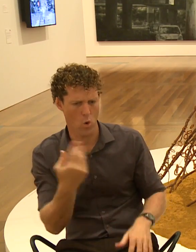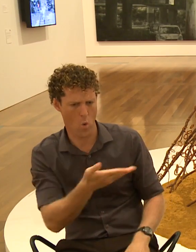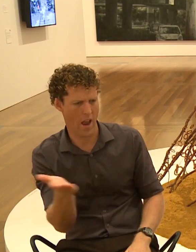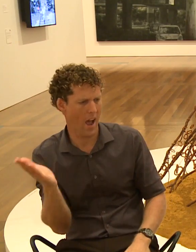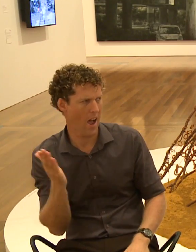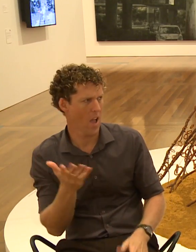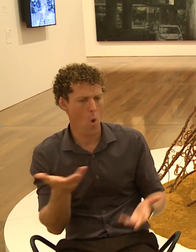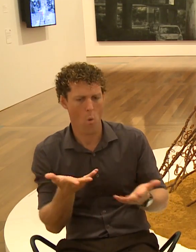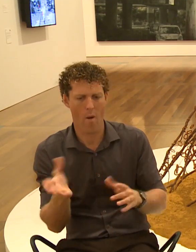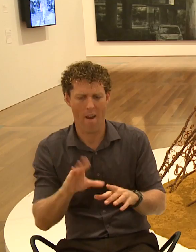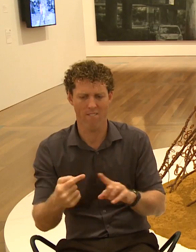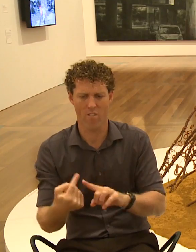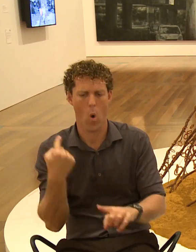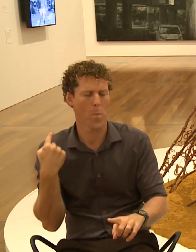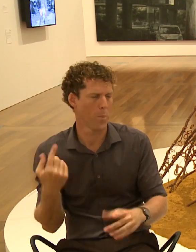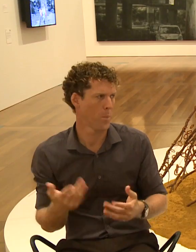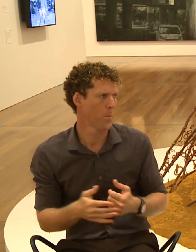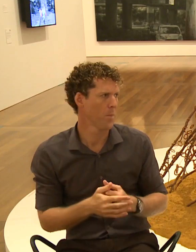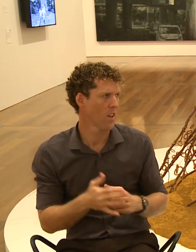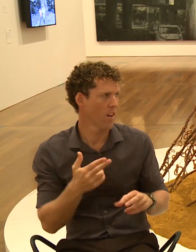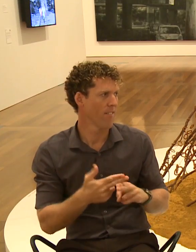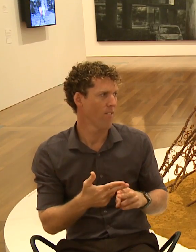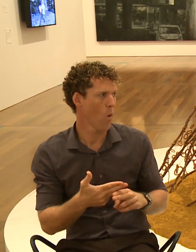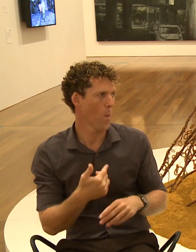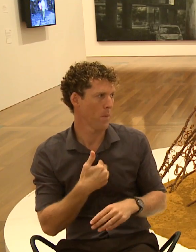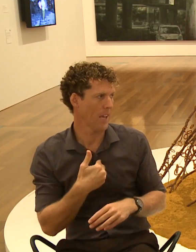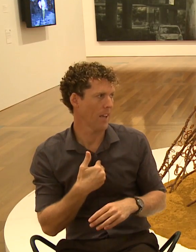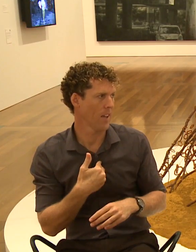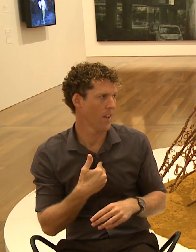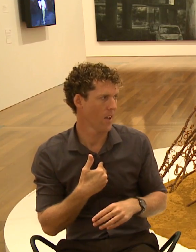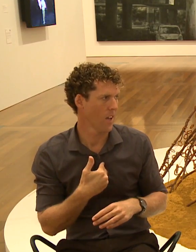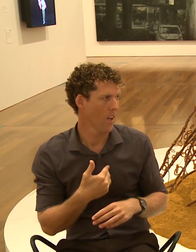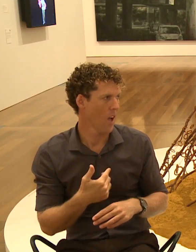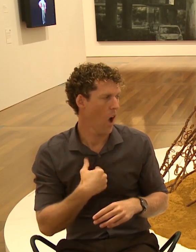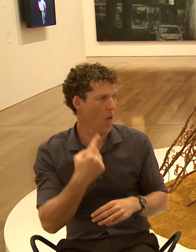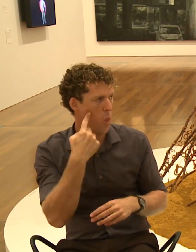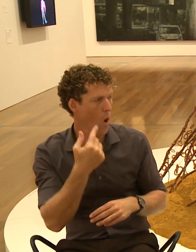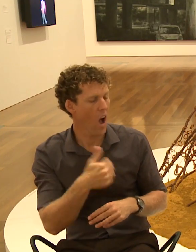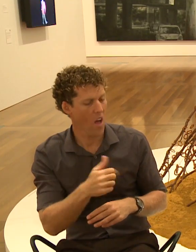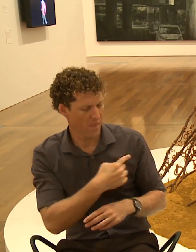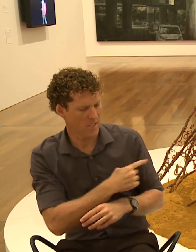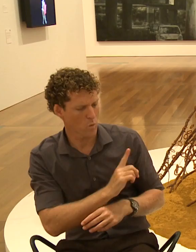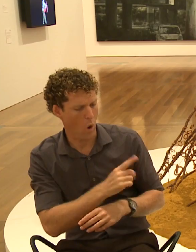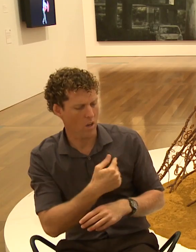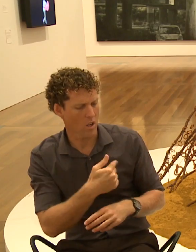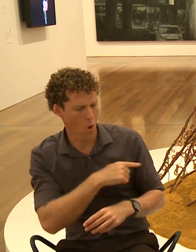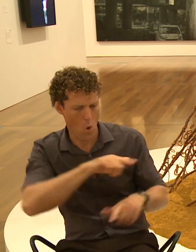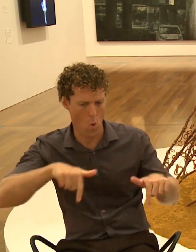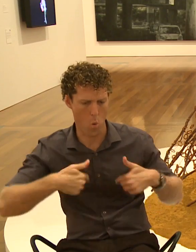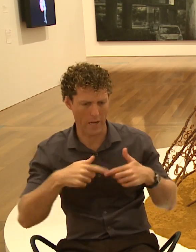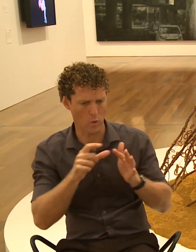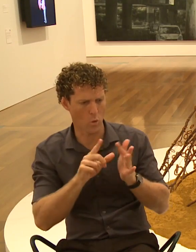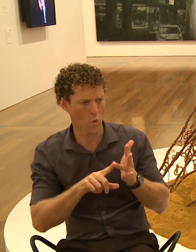are and where we come from. And for me, I thought, this is what we do. You know, we